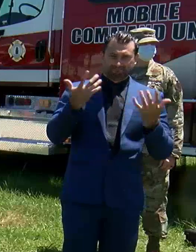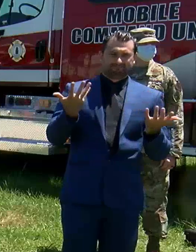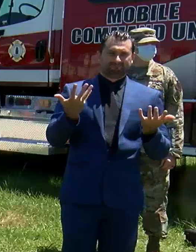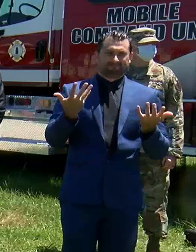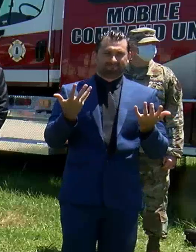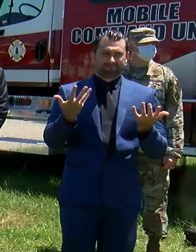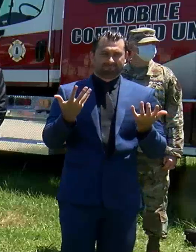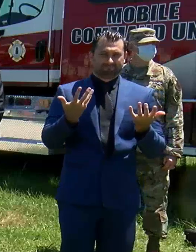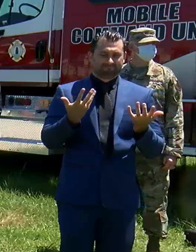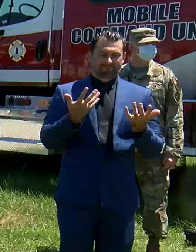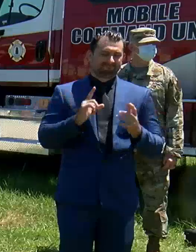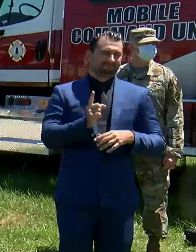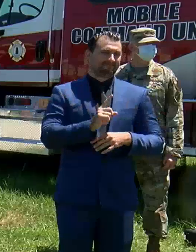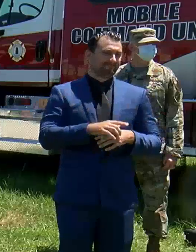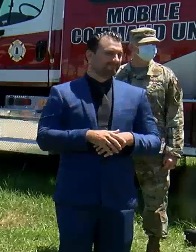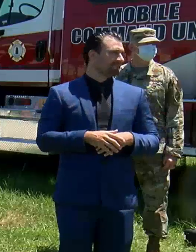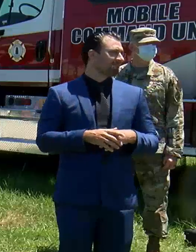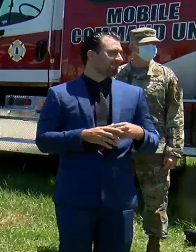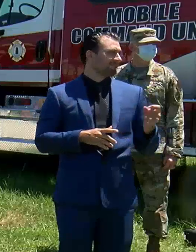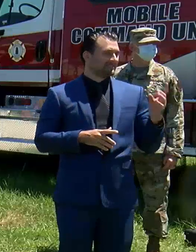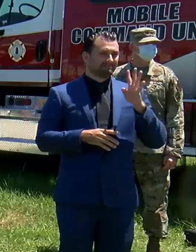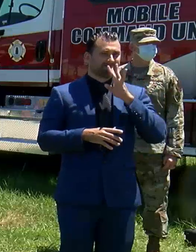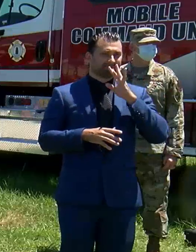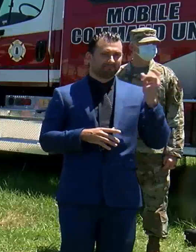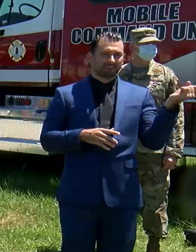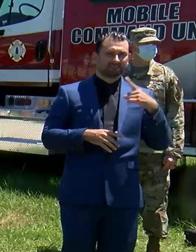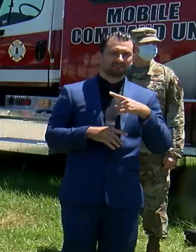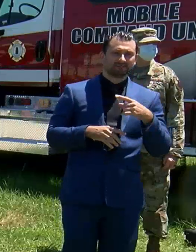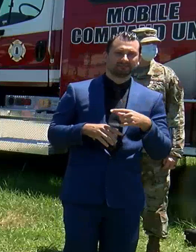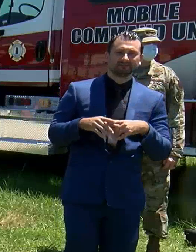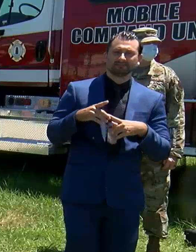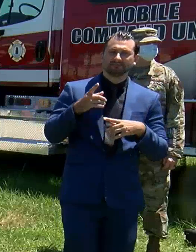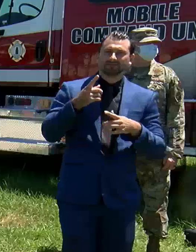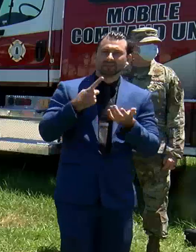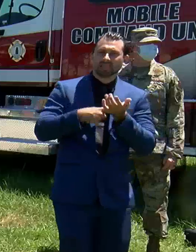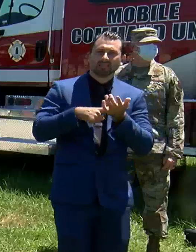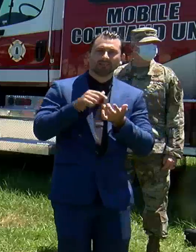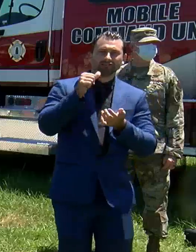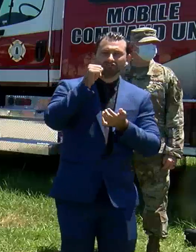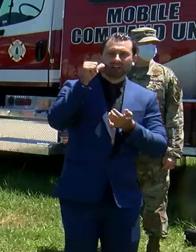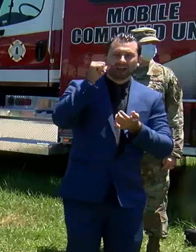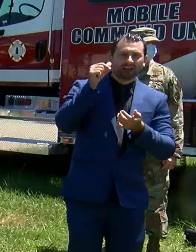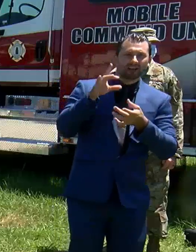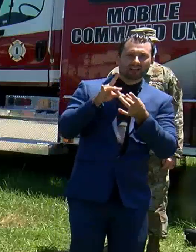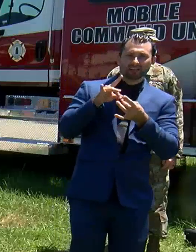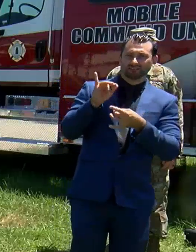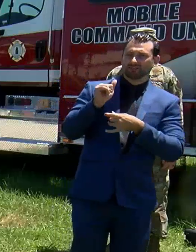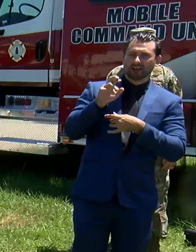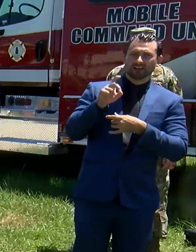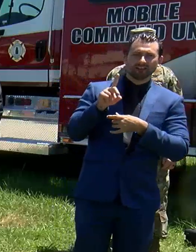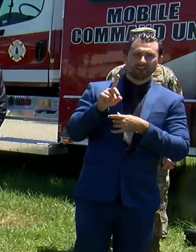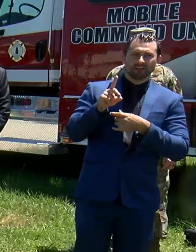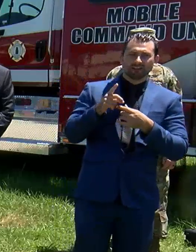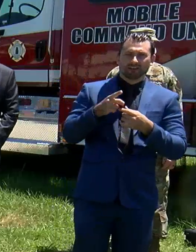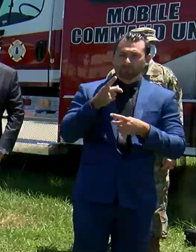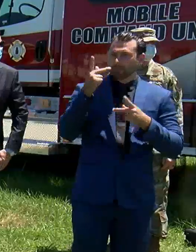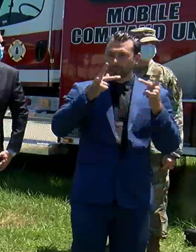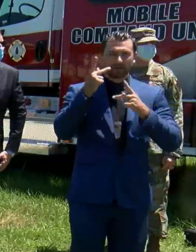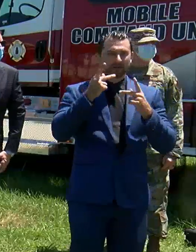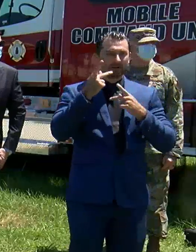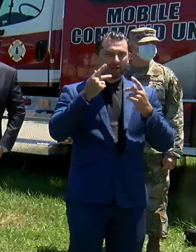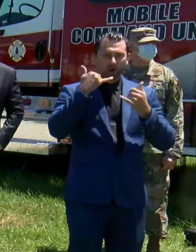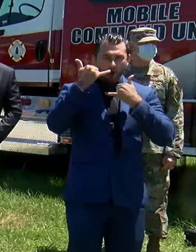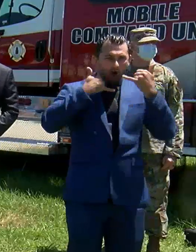haven't heard yet about unemployment. When you talked about it yesterday, hundreds of people, all our newsroom, reached out to us that the system is